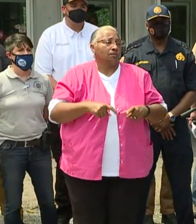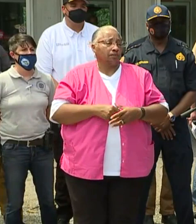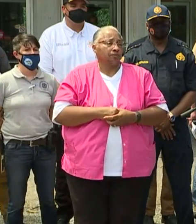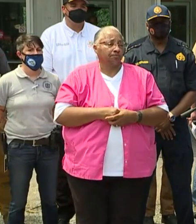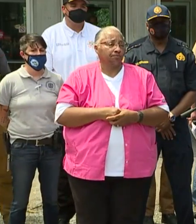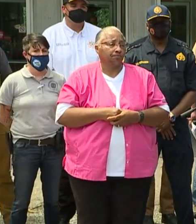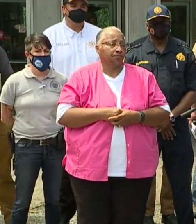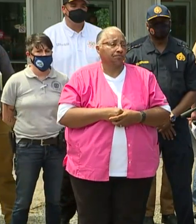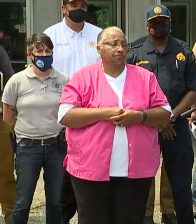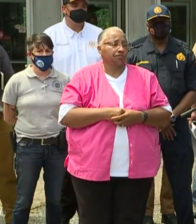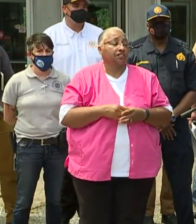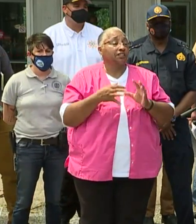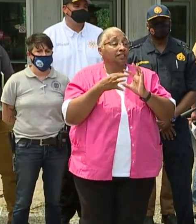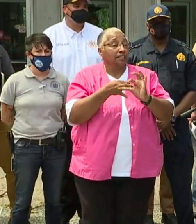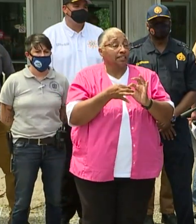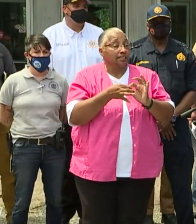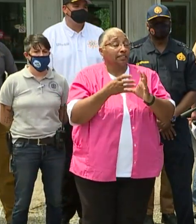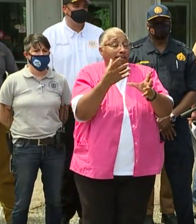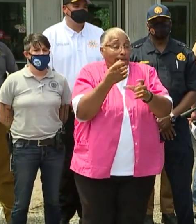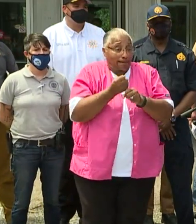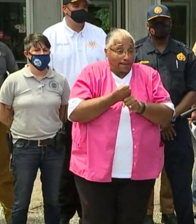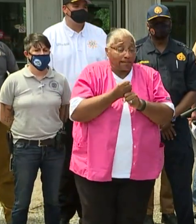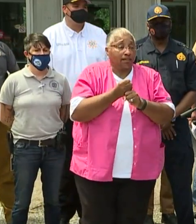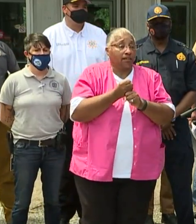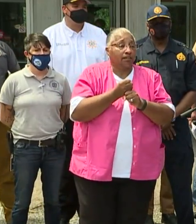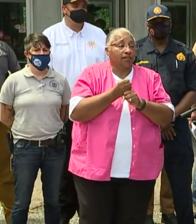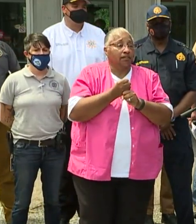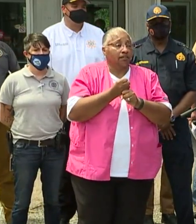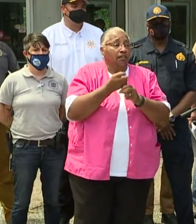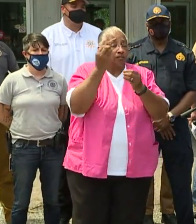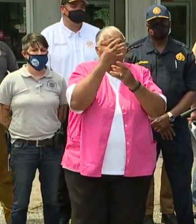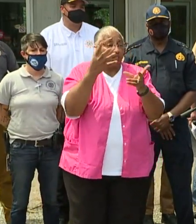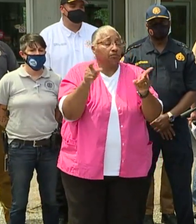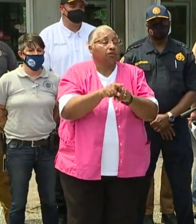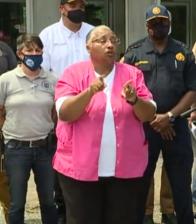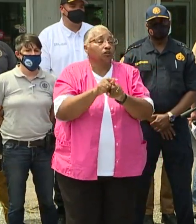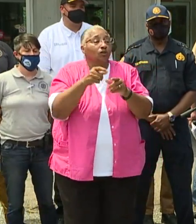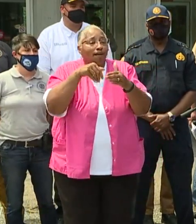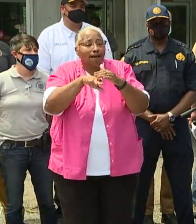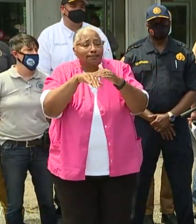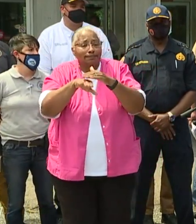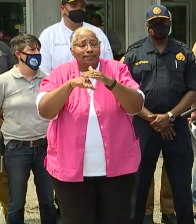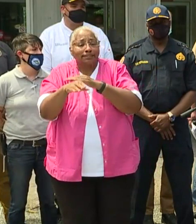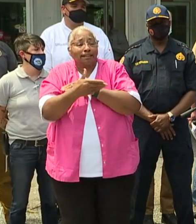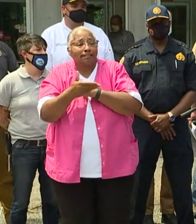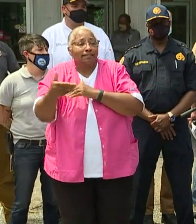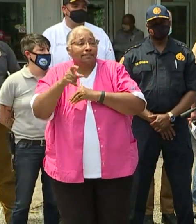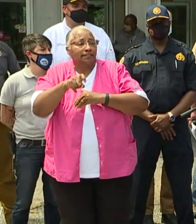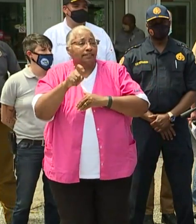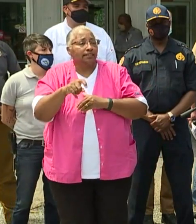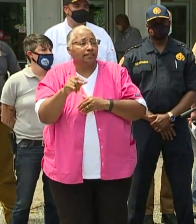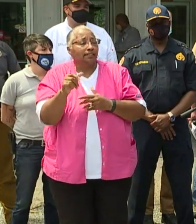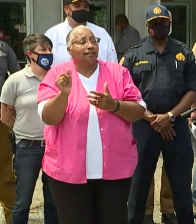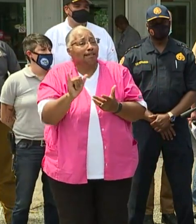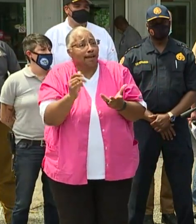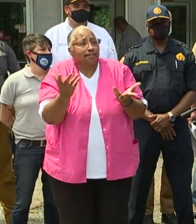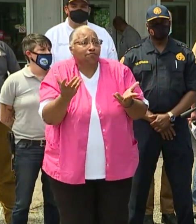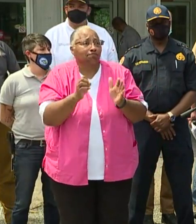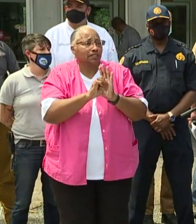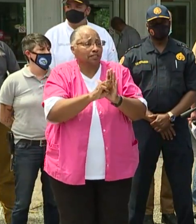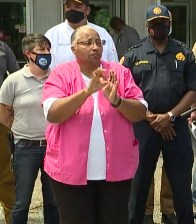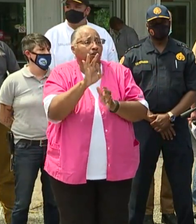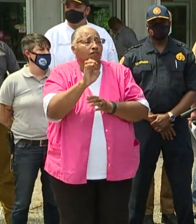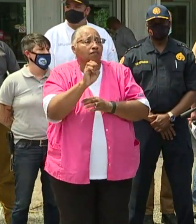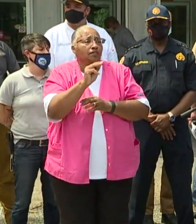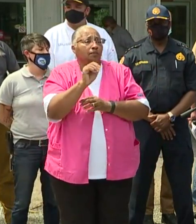to getting information, but also accessing resources like FEMA. So